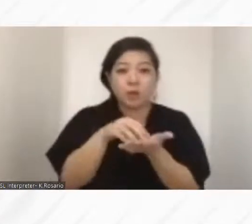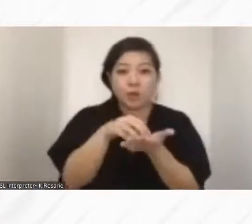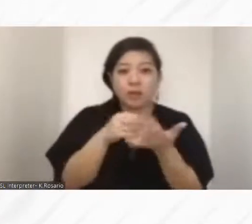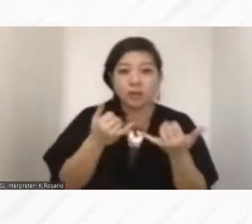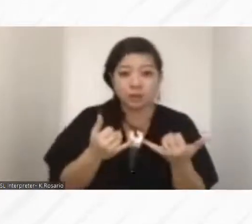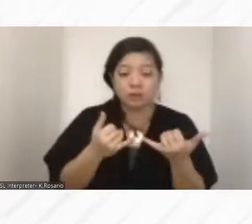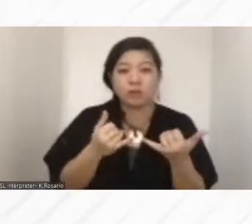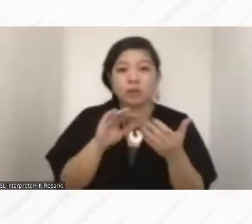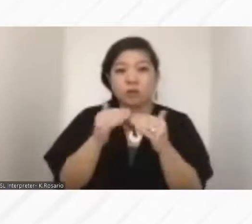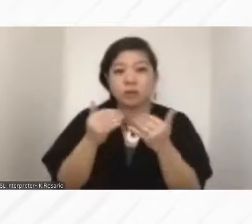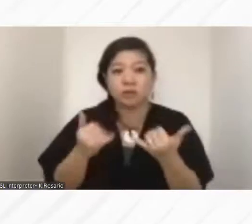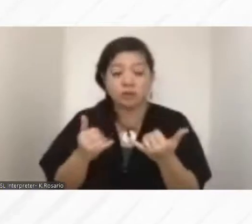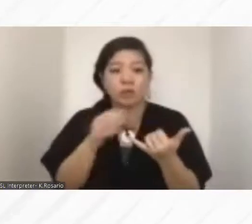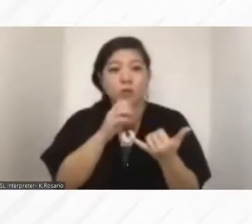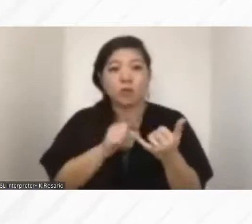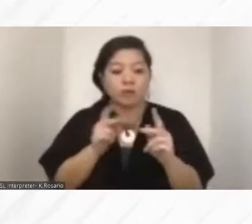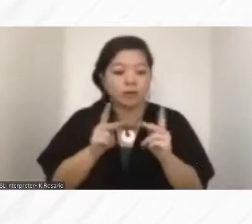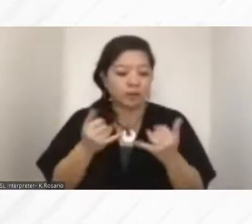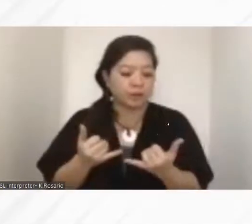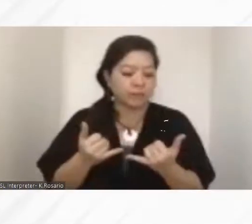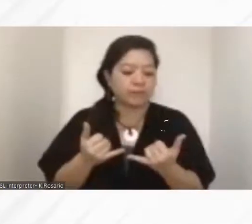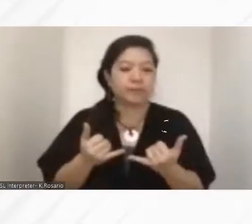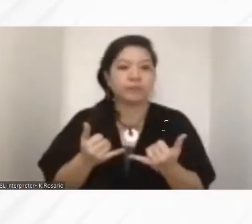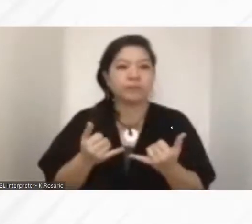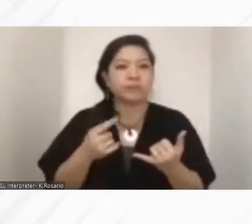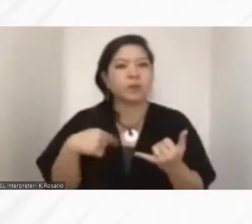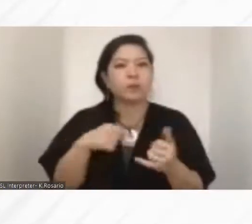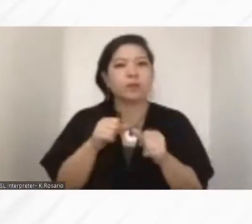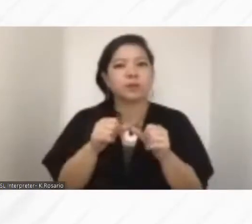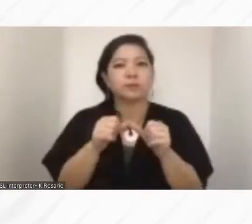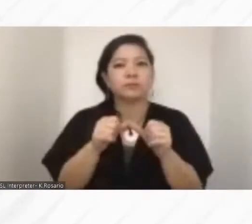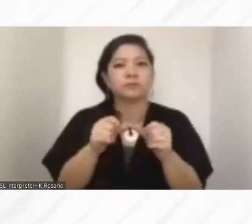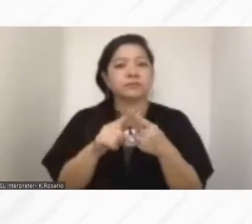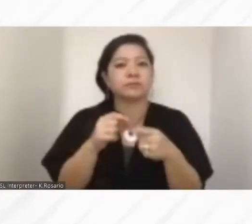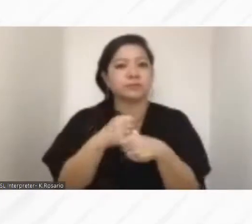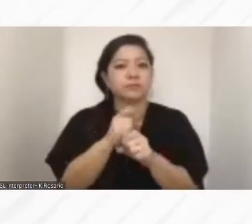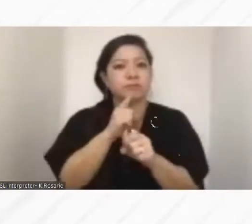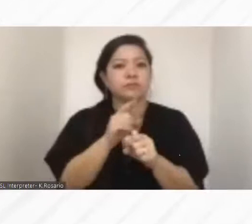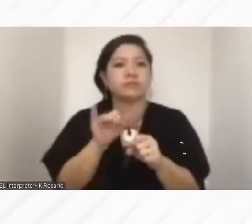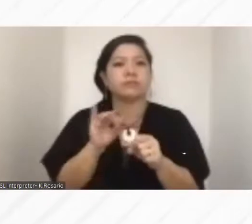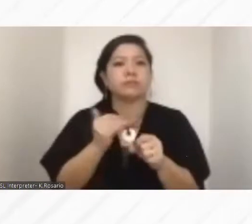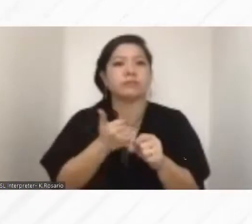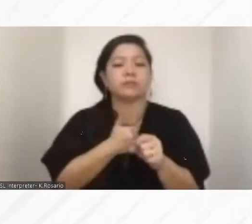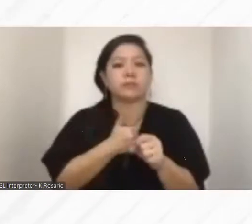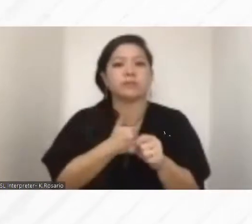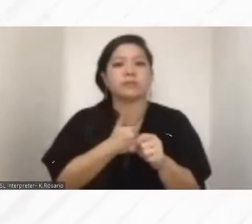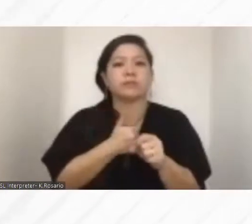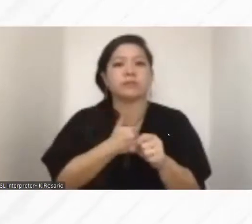are our senior citizens, as we've seen, and we continue to make sure that our seniors that live